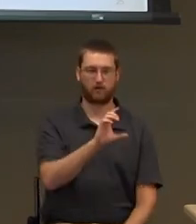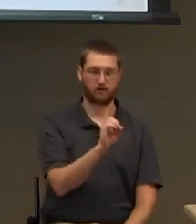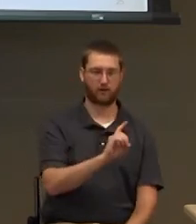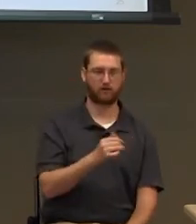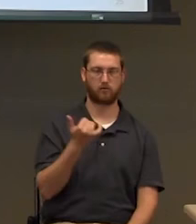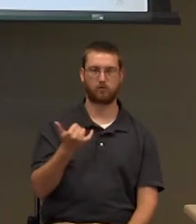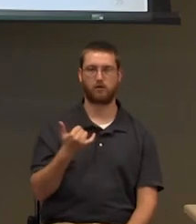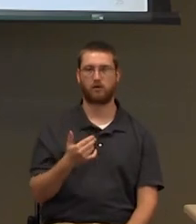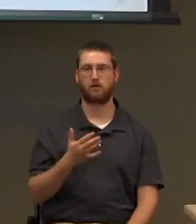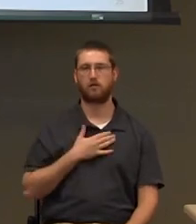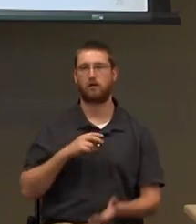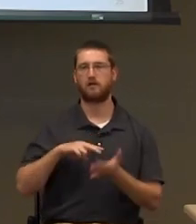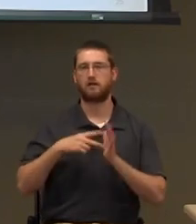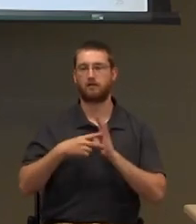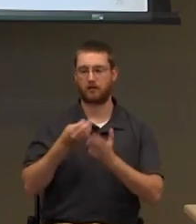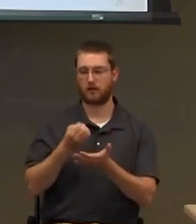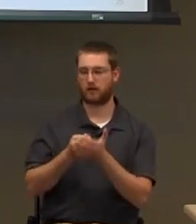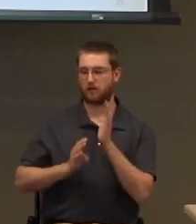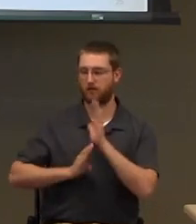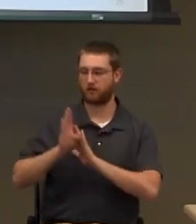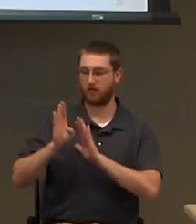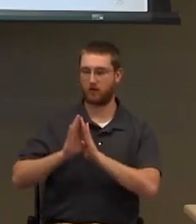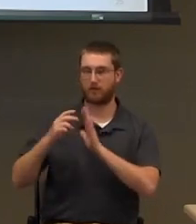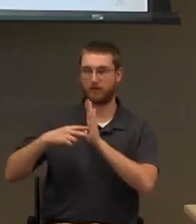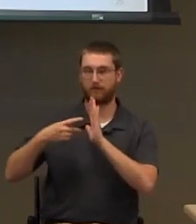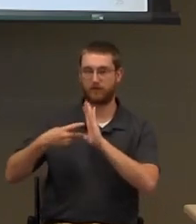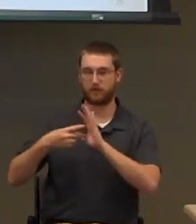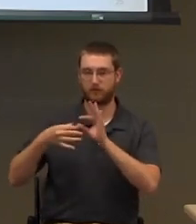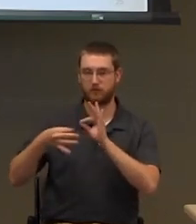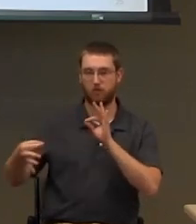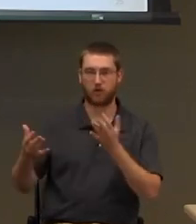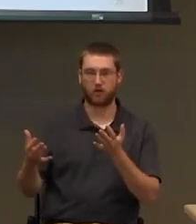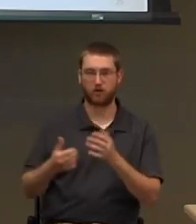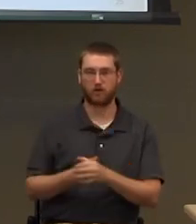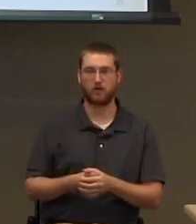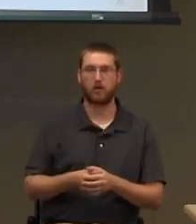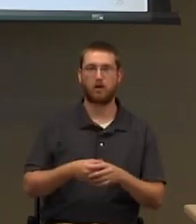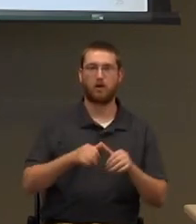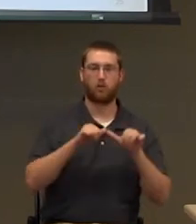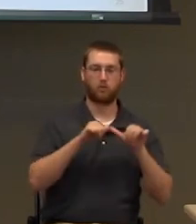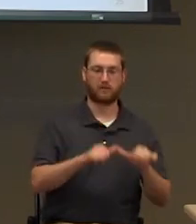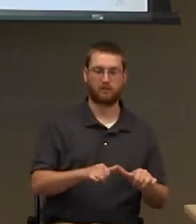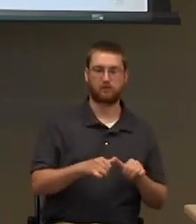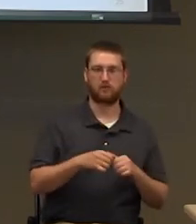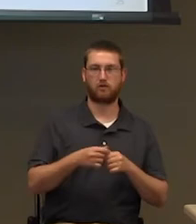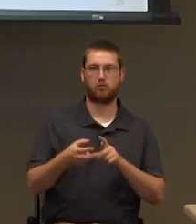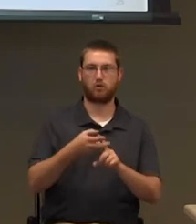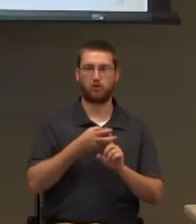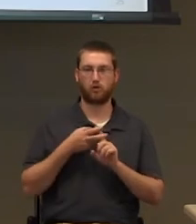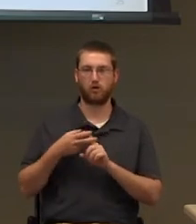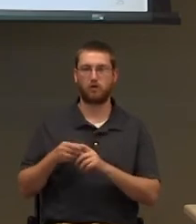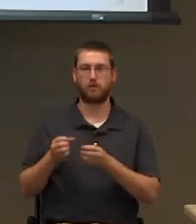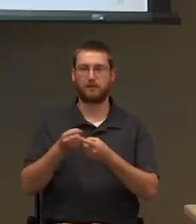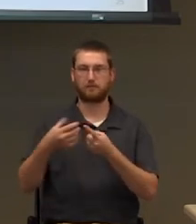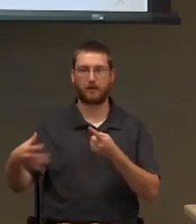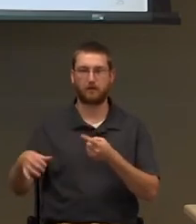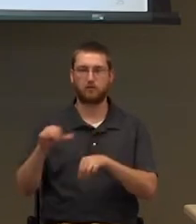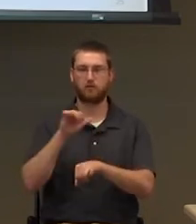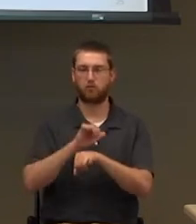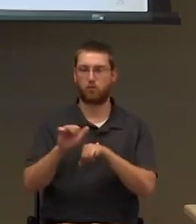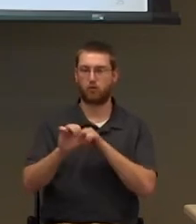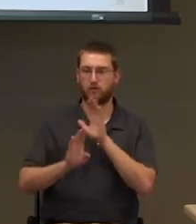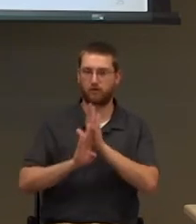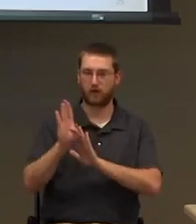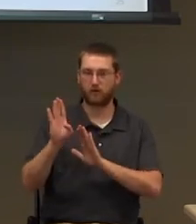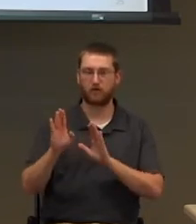If you look at what my definition of economic development is, retention, recruitment, expansion, workforce development, entrepreneurial development,